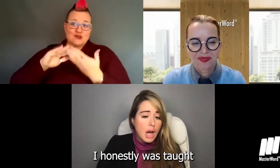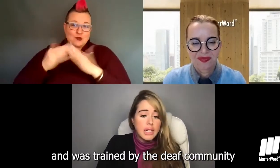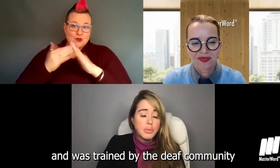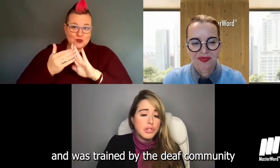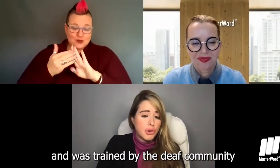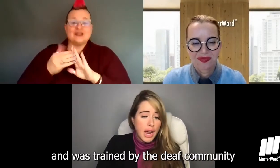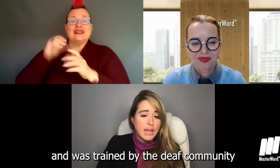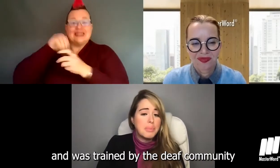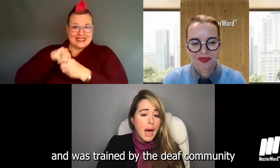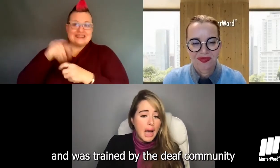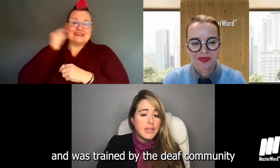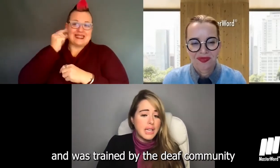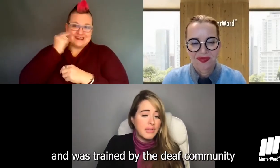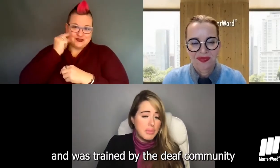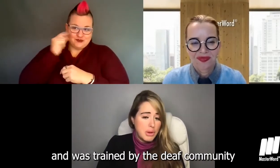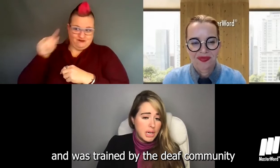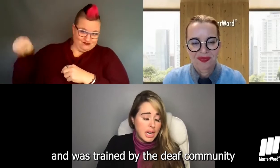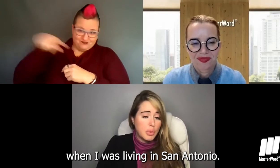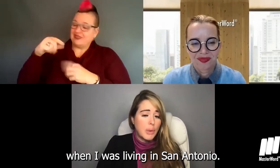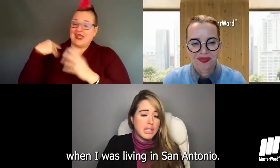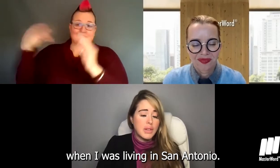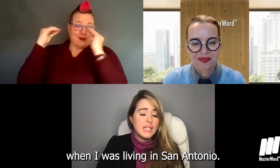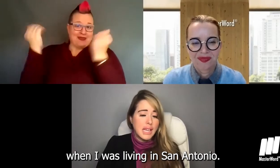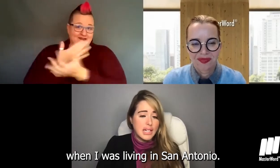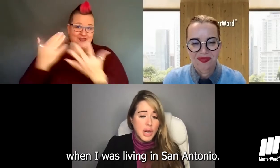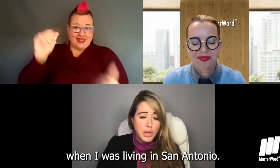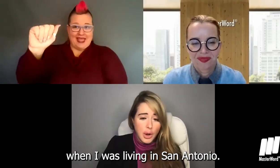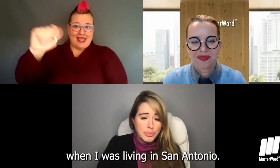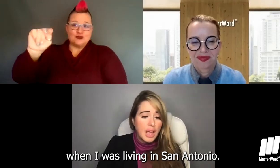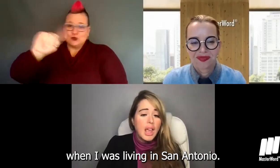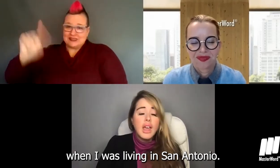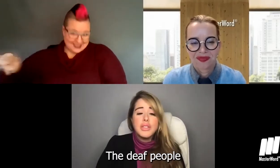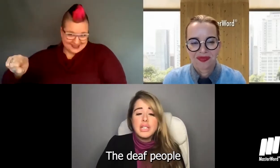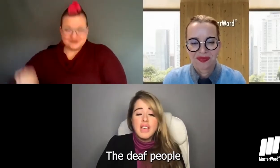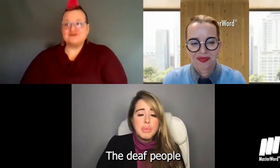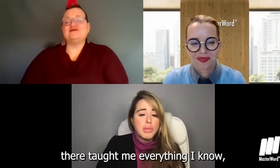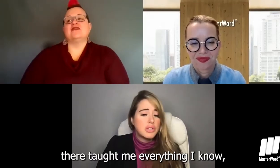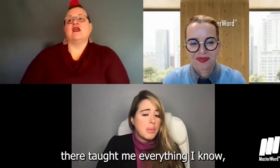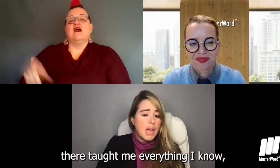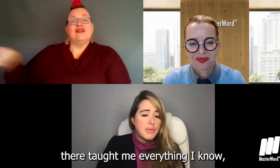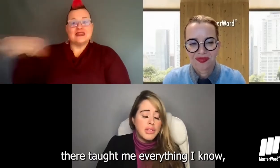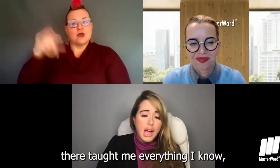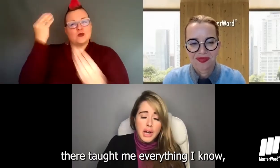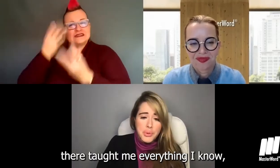and was trained by the Deaf community when I was living in San Antonio. The Deaf people there taught me everything I know.